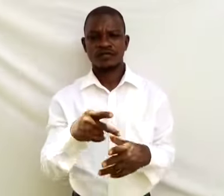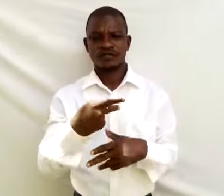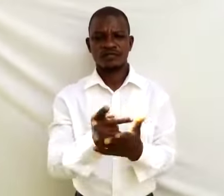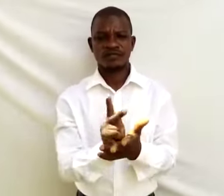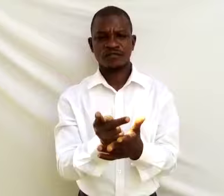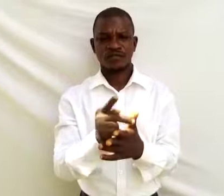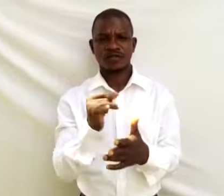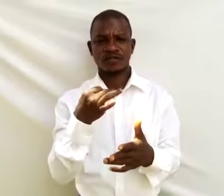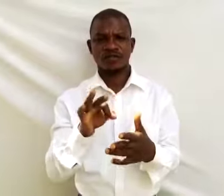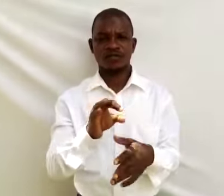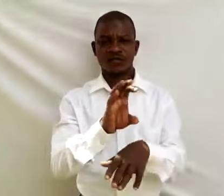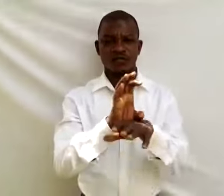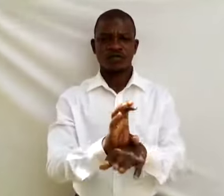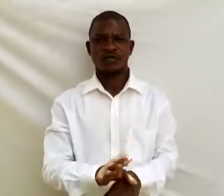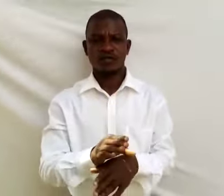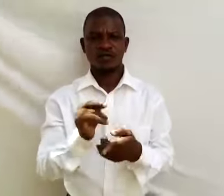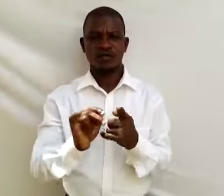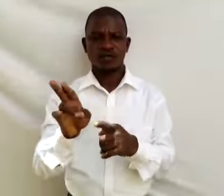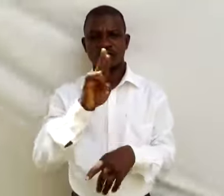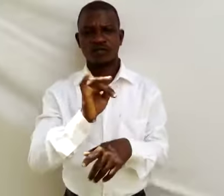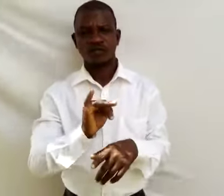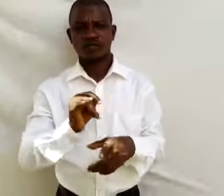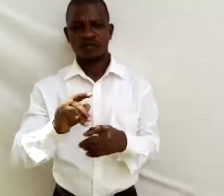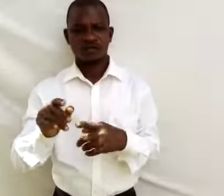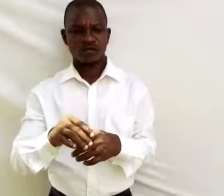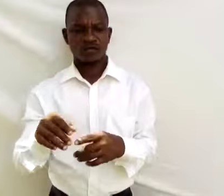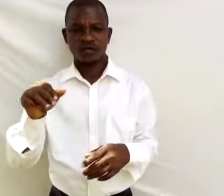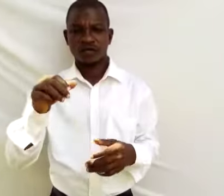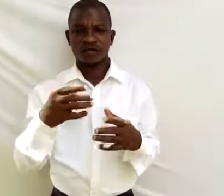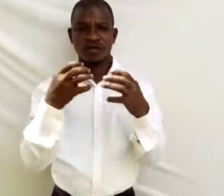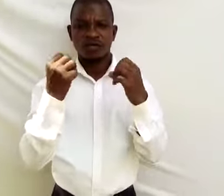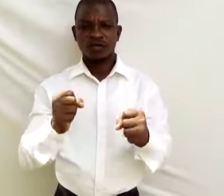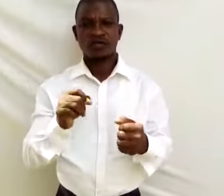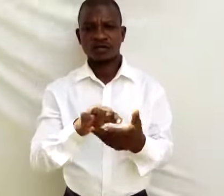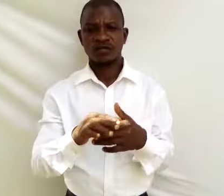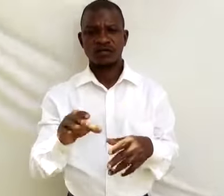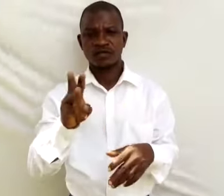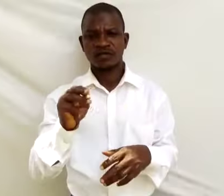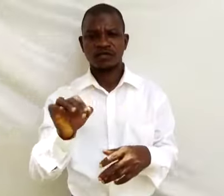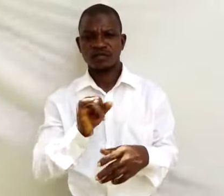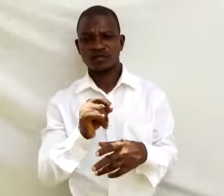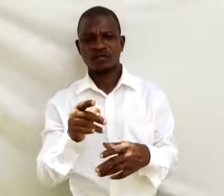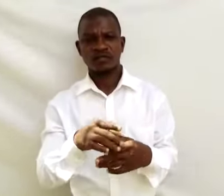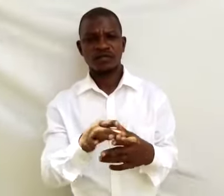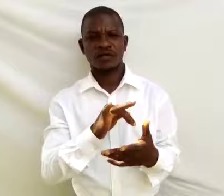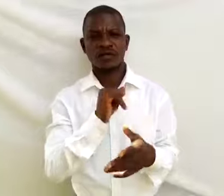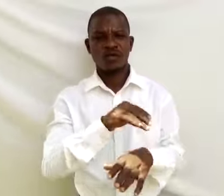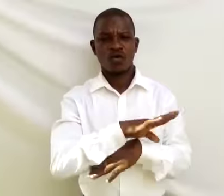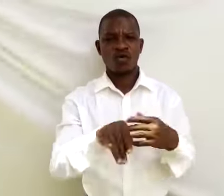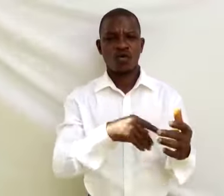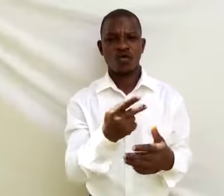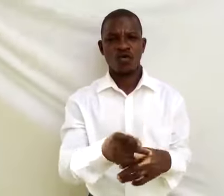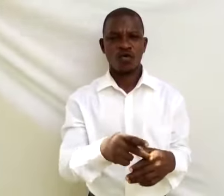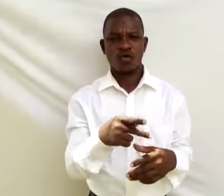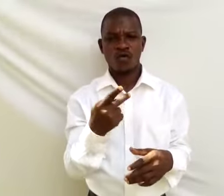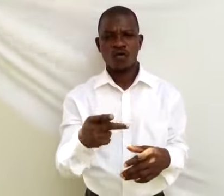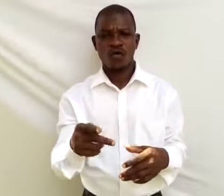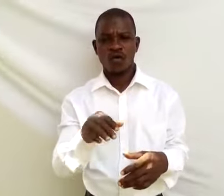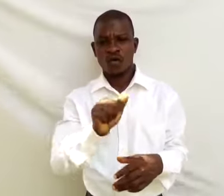Preparation of culture using solid medium. All apparatus to be used must